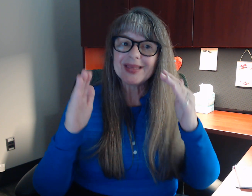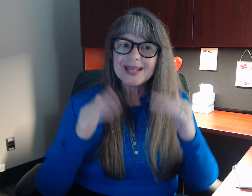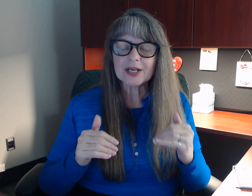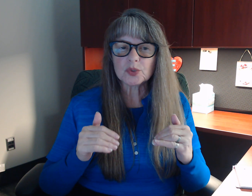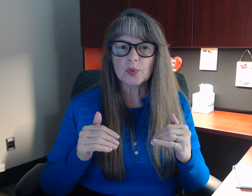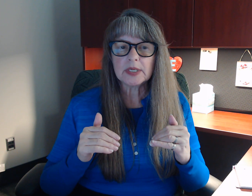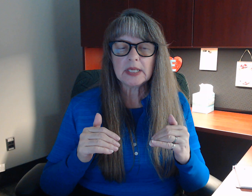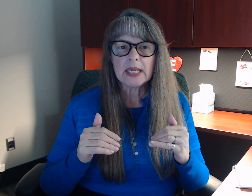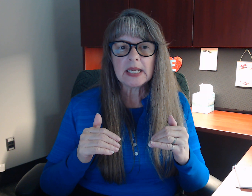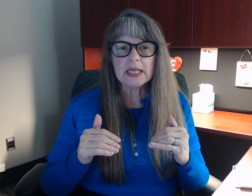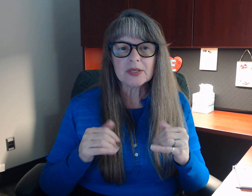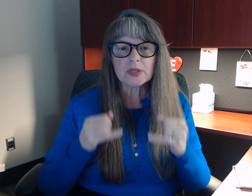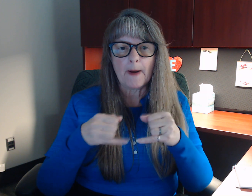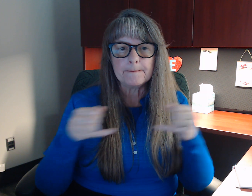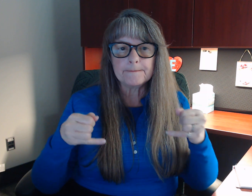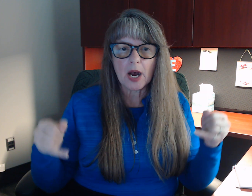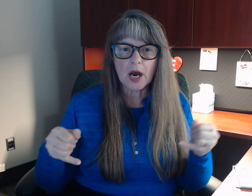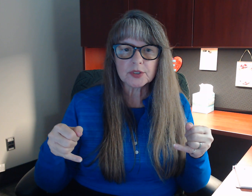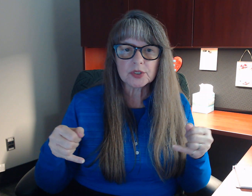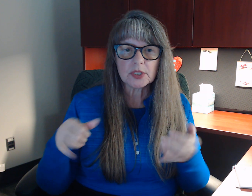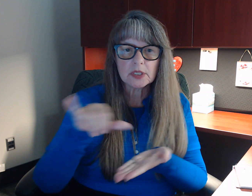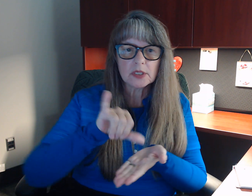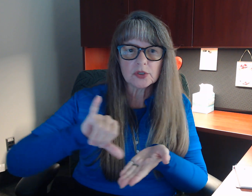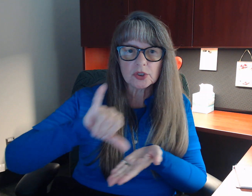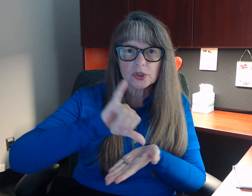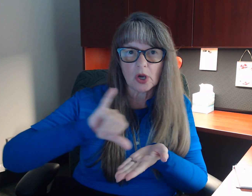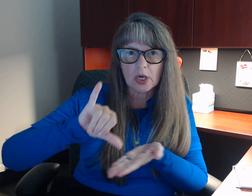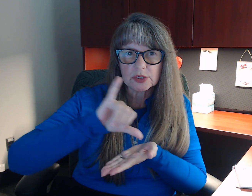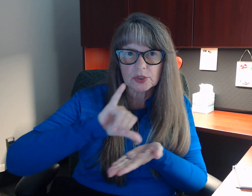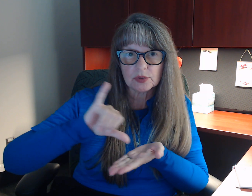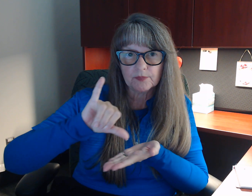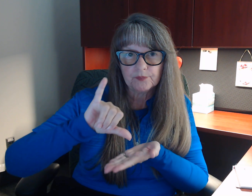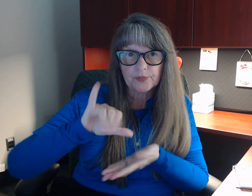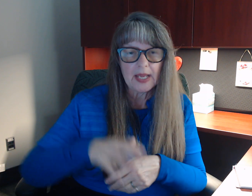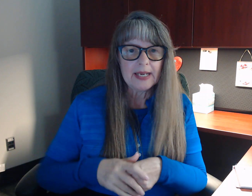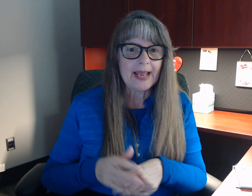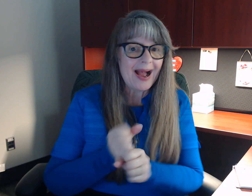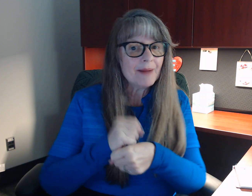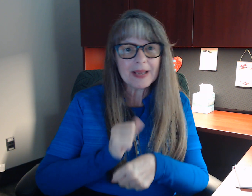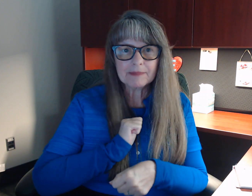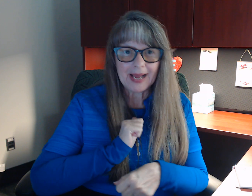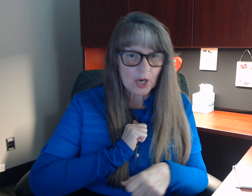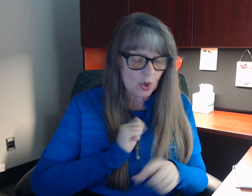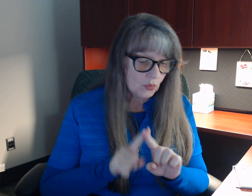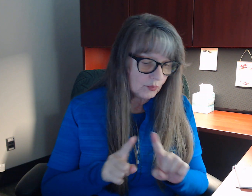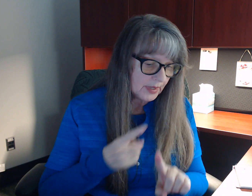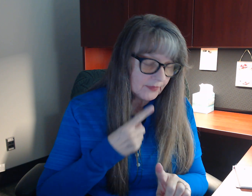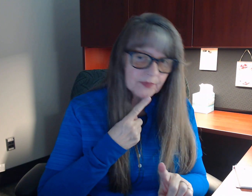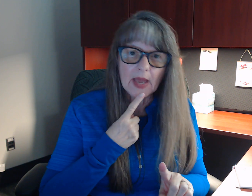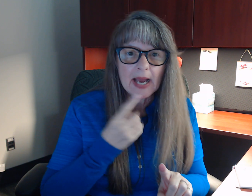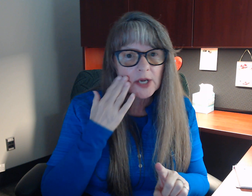next one is a pasta sauce. Now I make my own, but I know